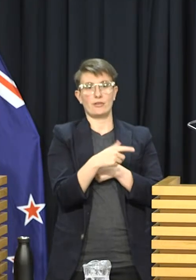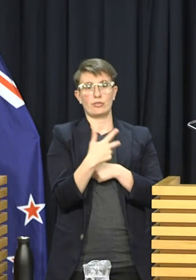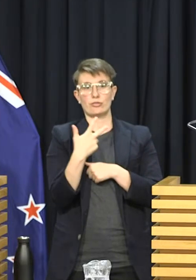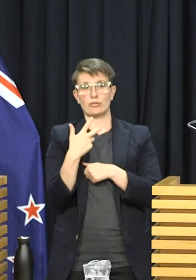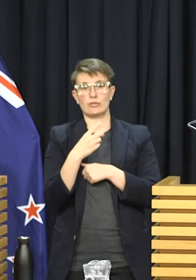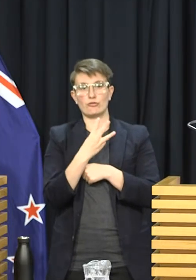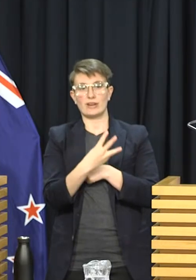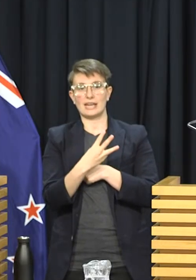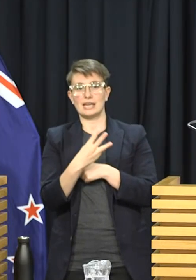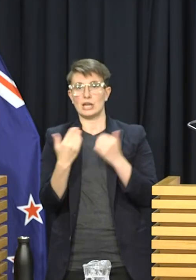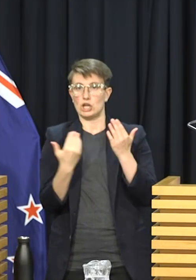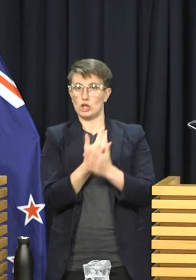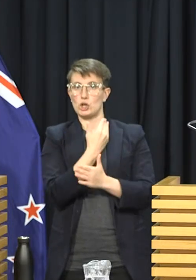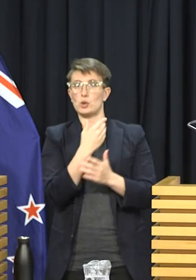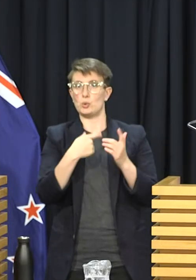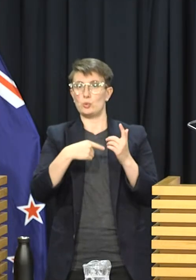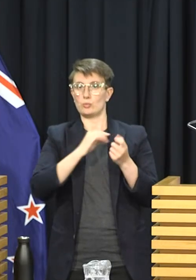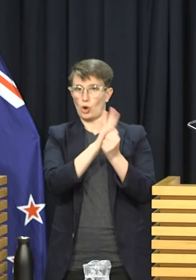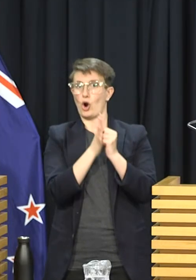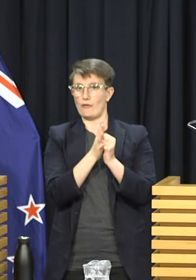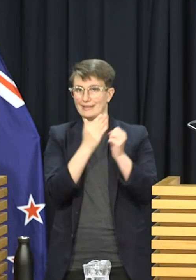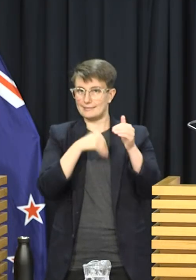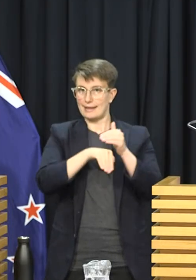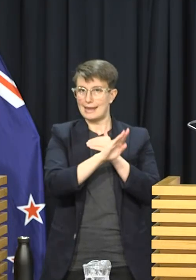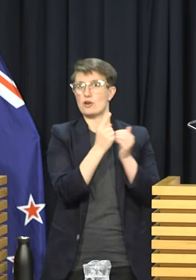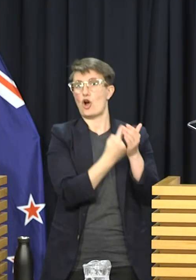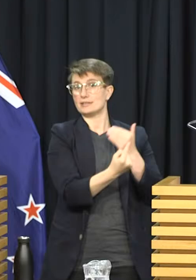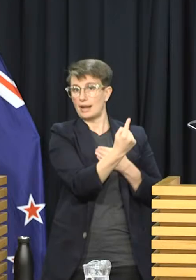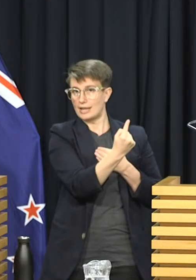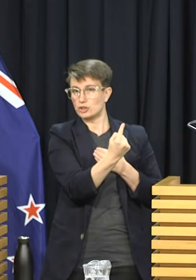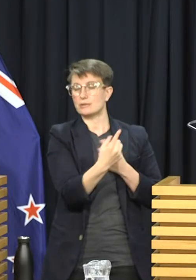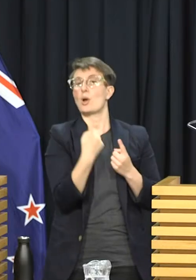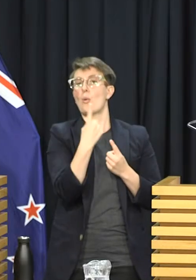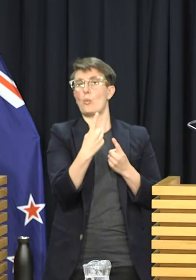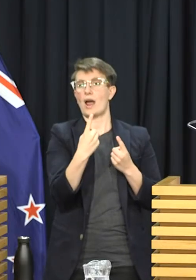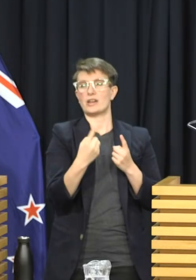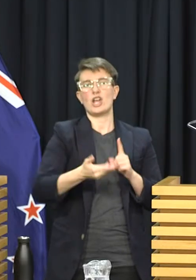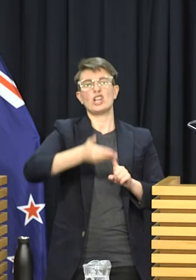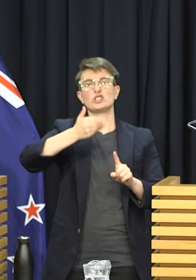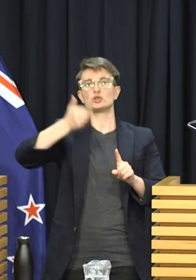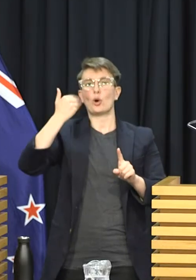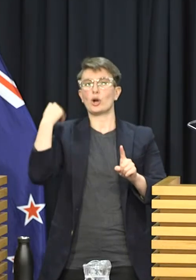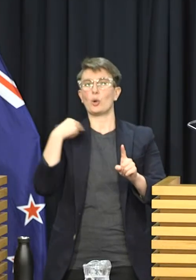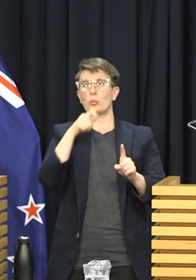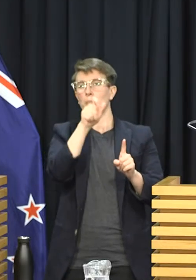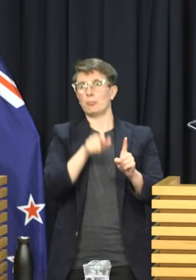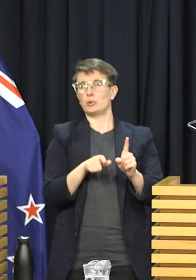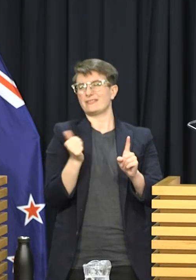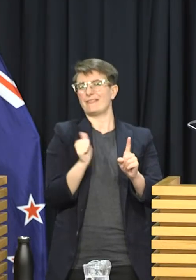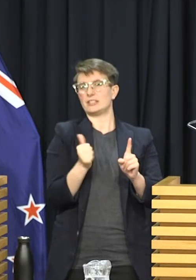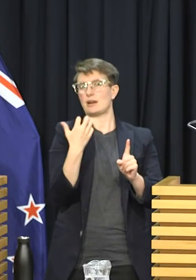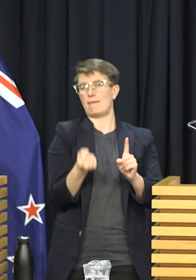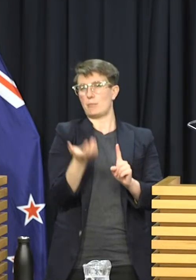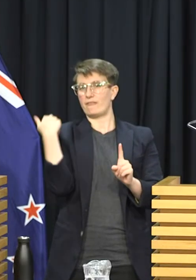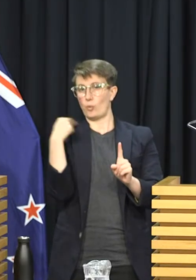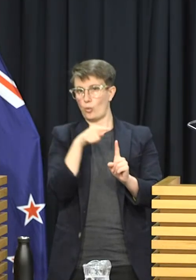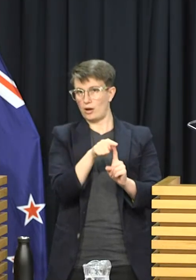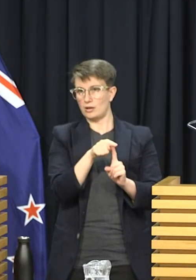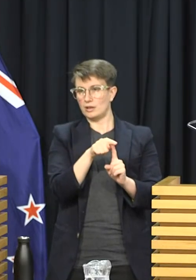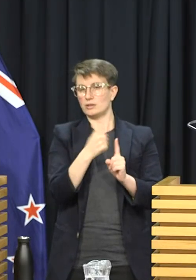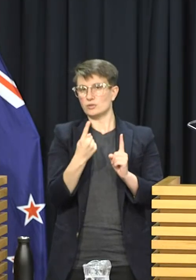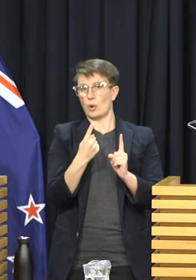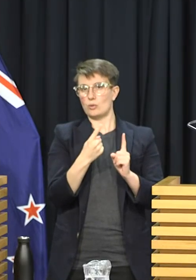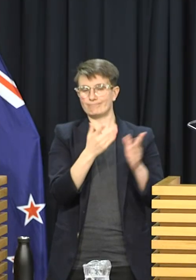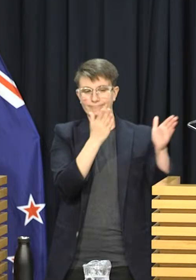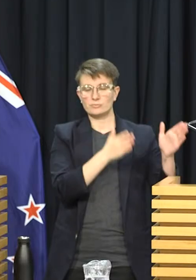in managed isolation, and 1 historical case to report. So the rolling 7-day average of new cases detected at the border